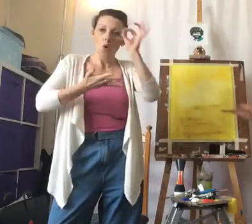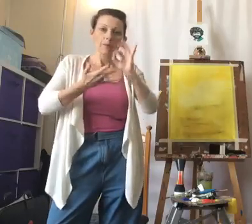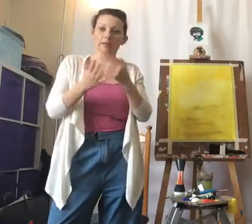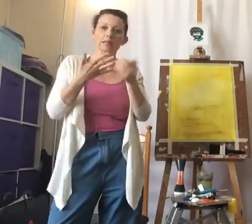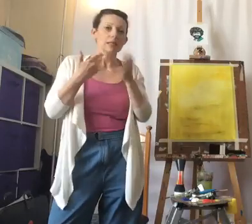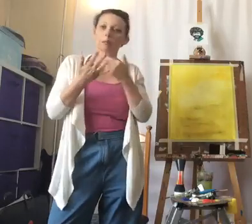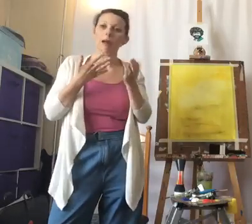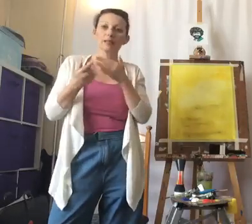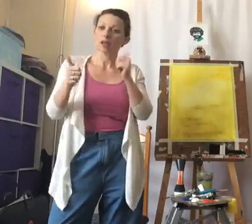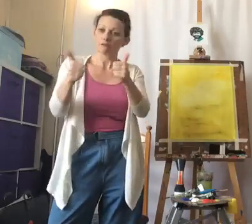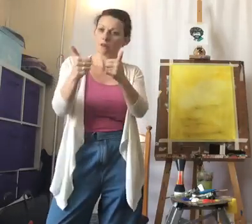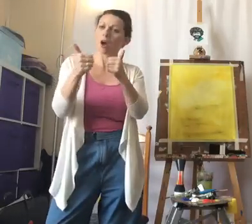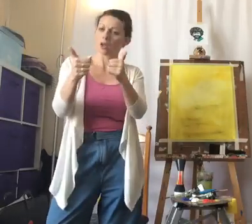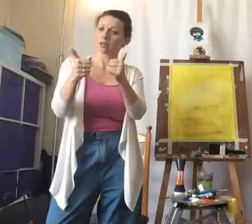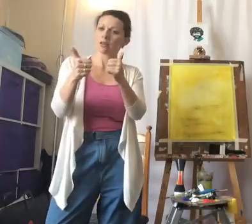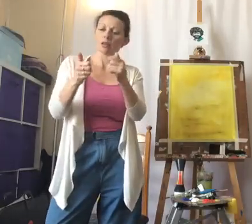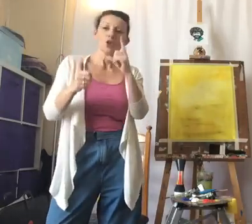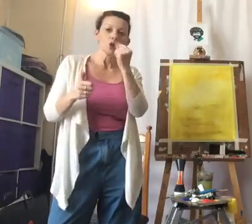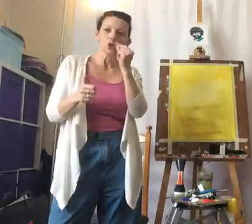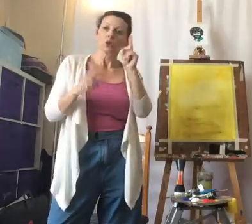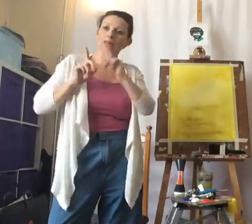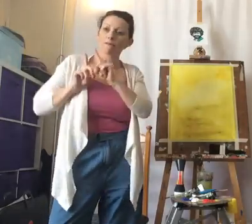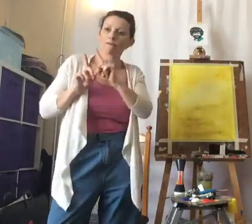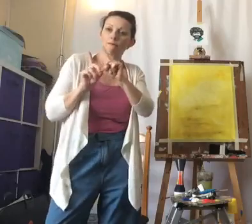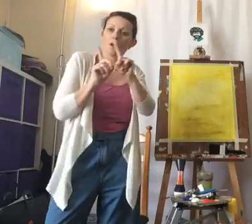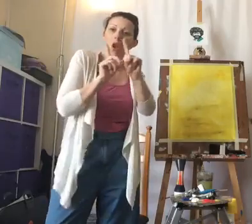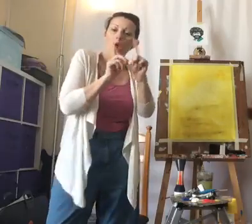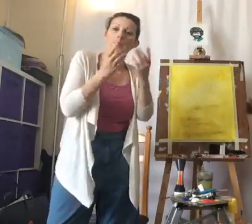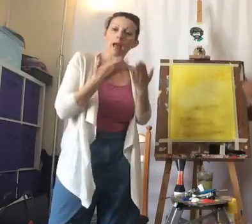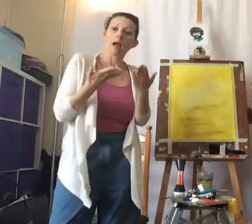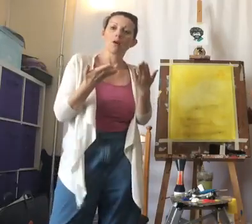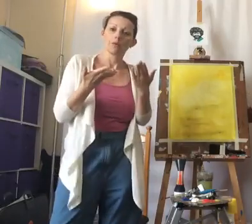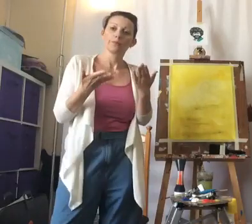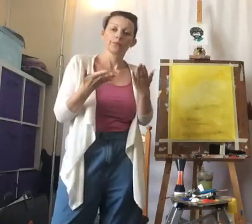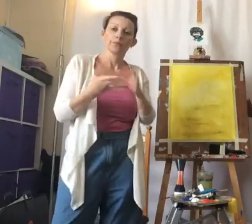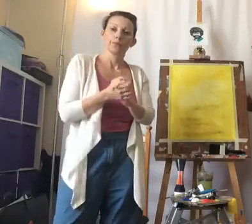a outline with this Posca pen.